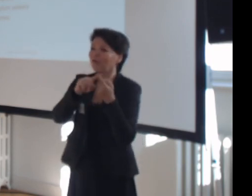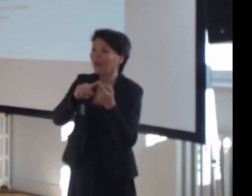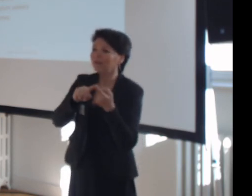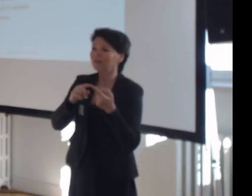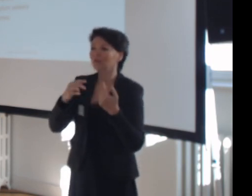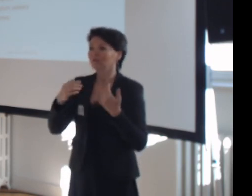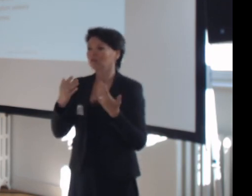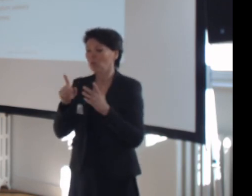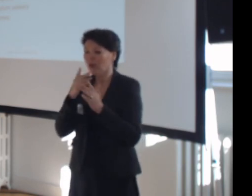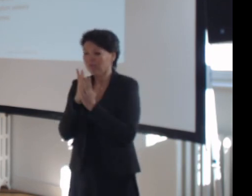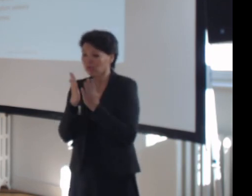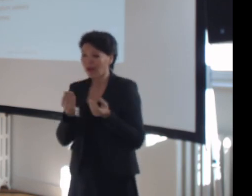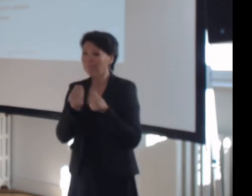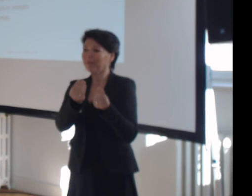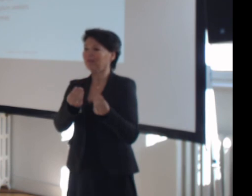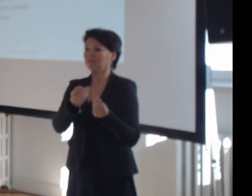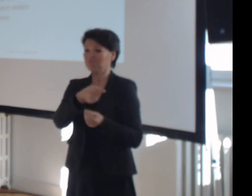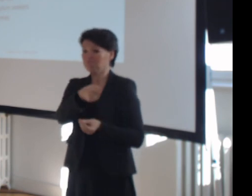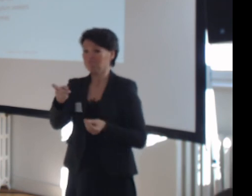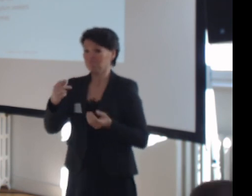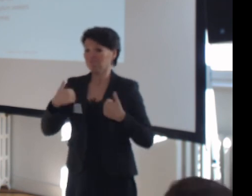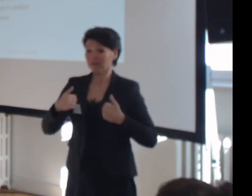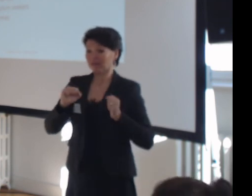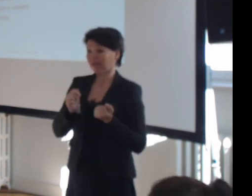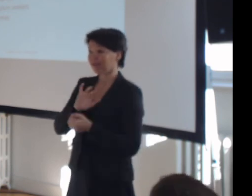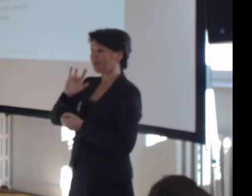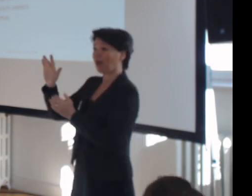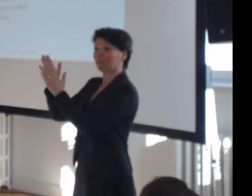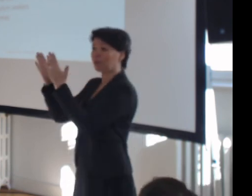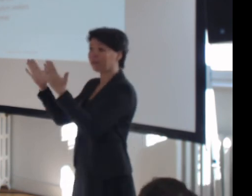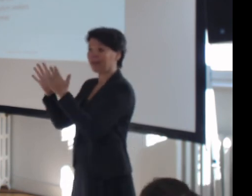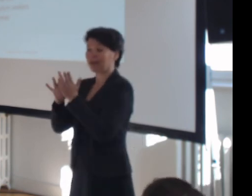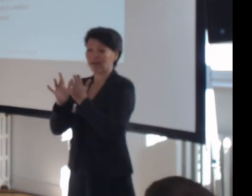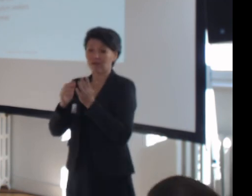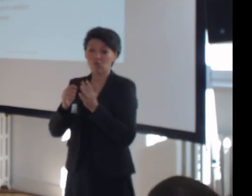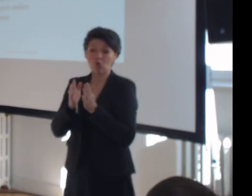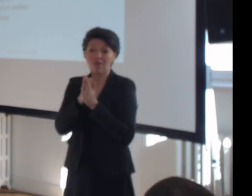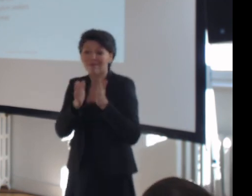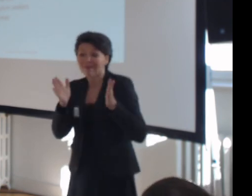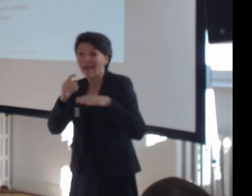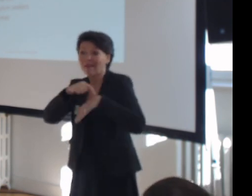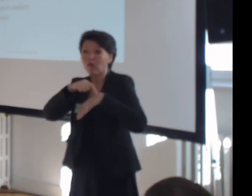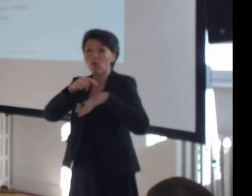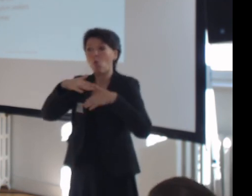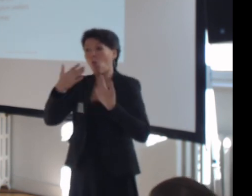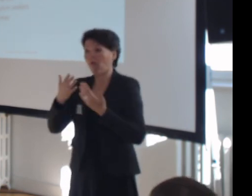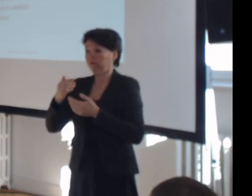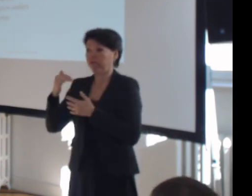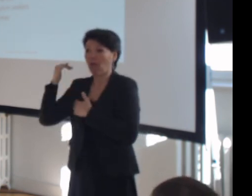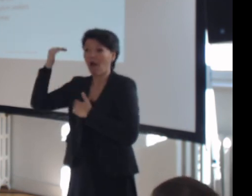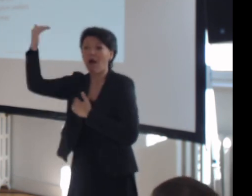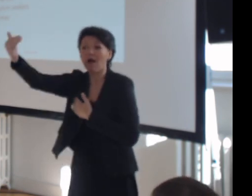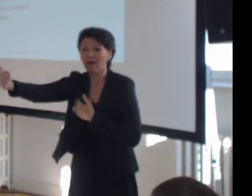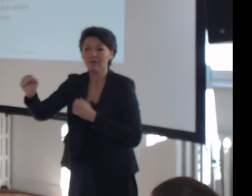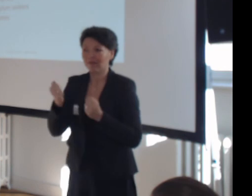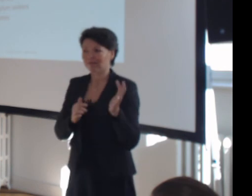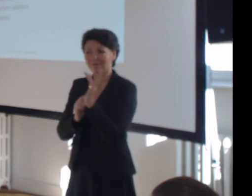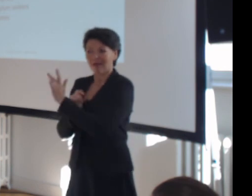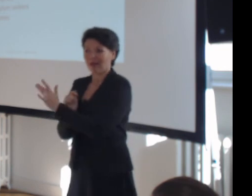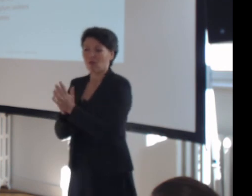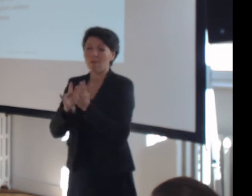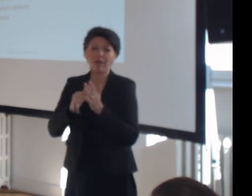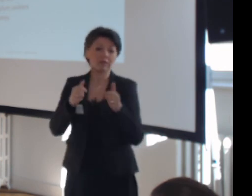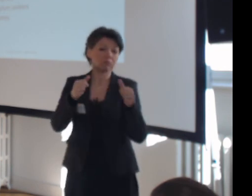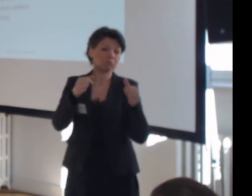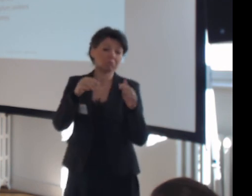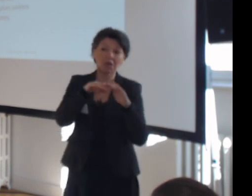library temporarily or for a longer time because they reside in a residential care. For example, we are active in general